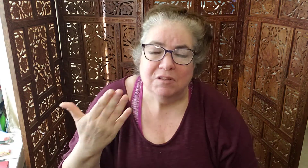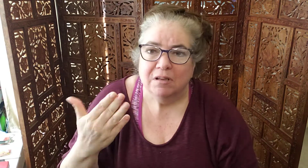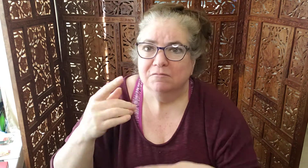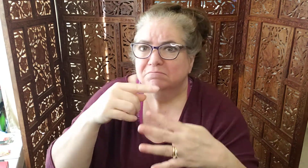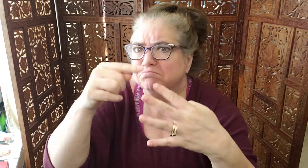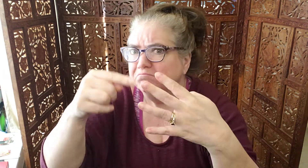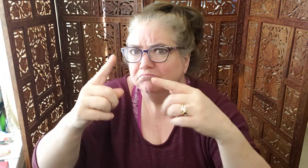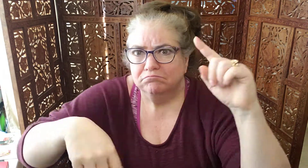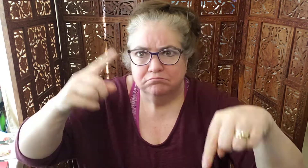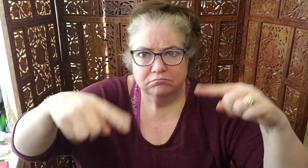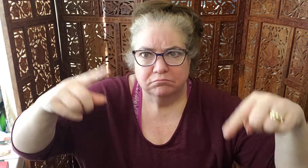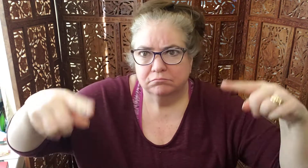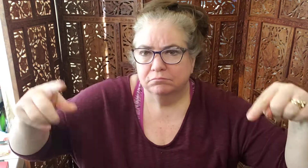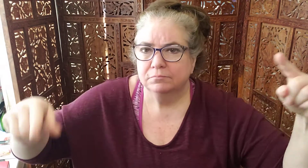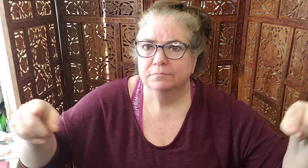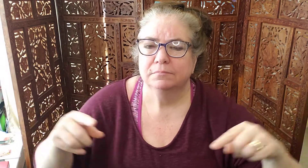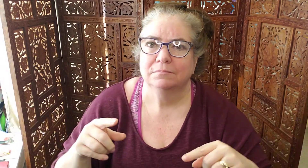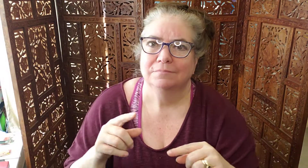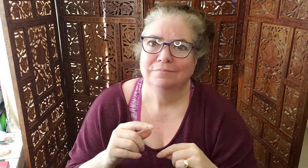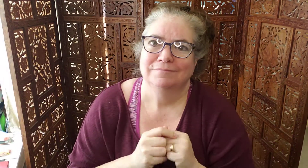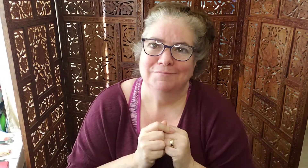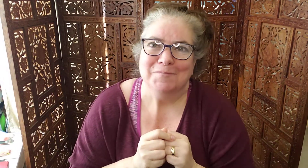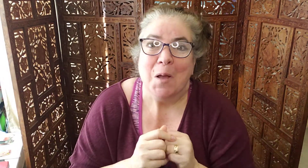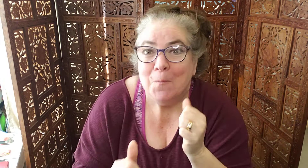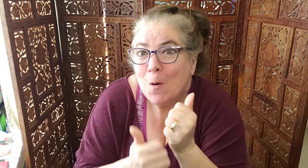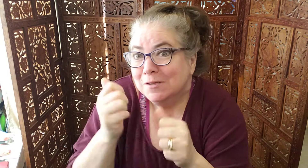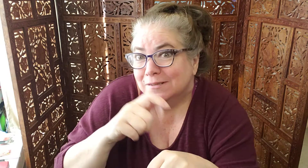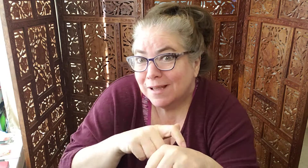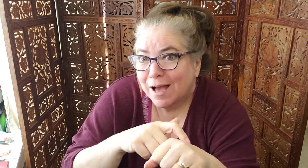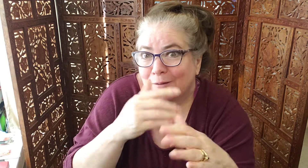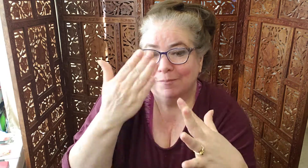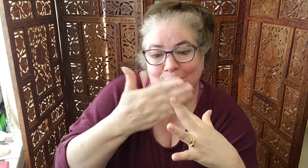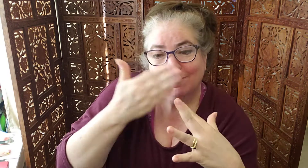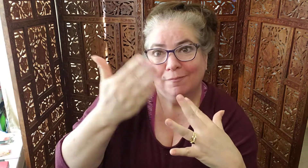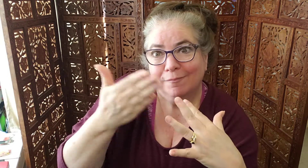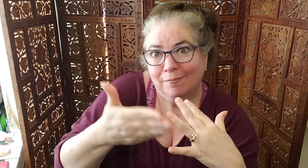were vaguely underdressed, but the whole thing was